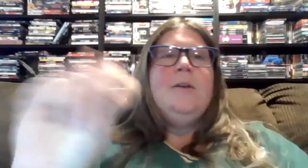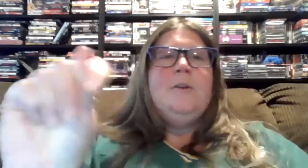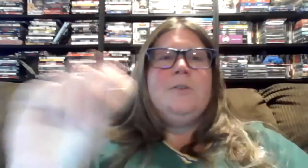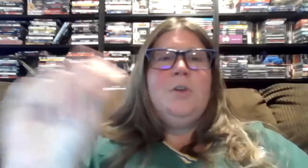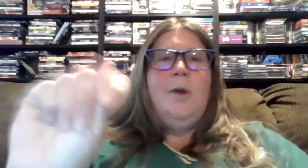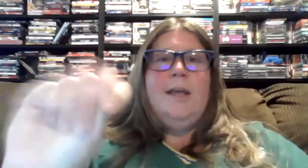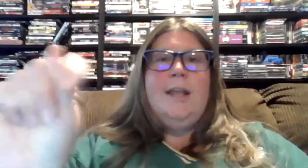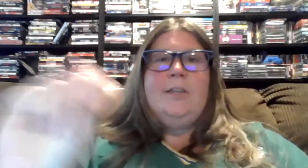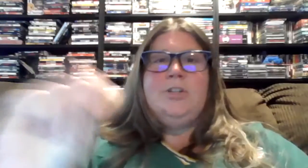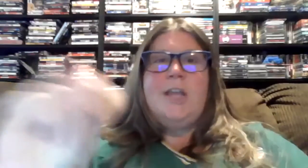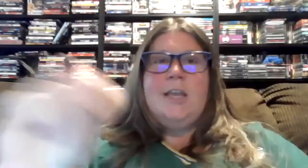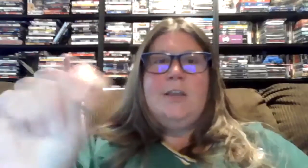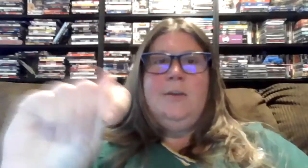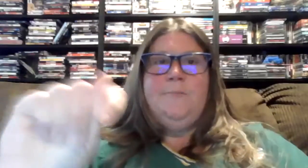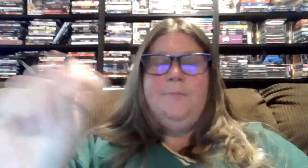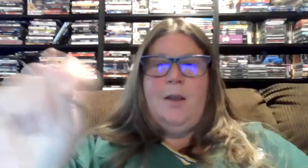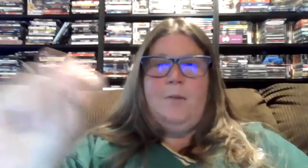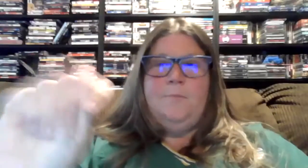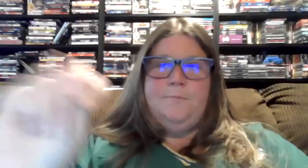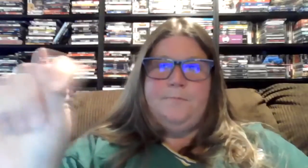So toilet, and you're shaking there.